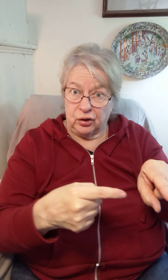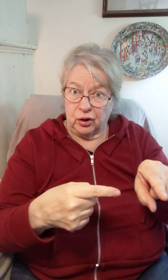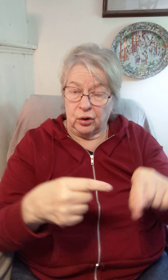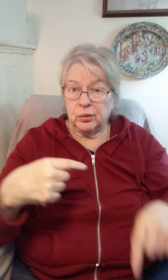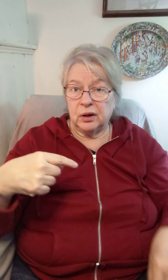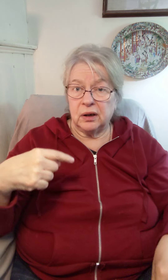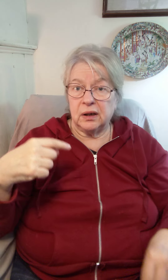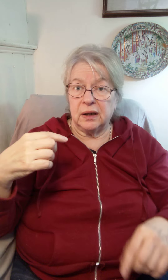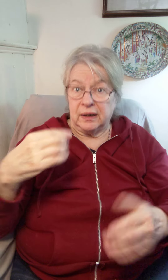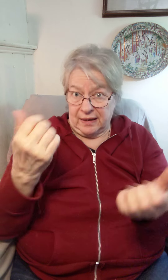go.